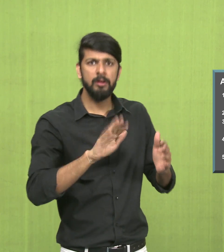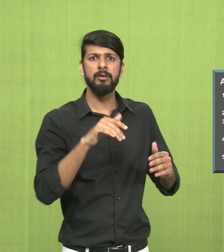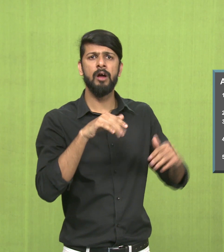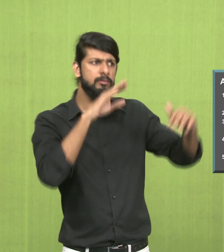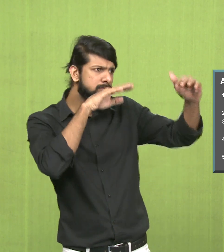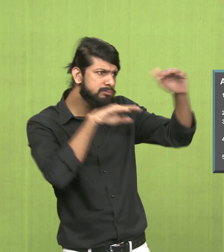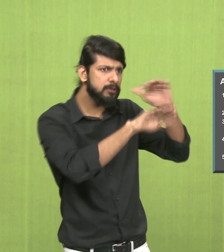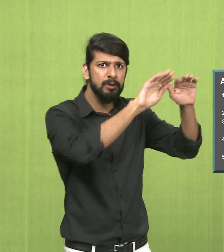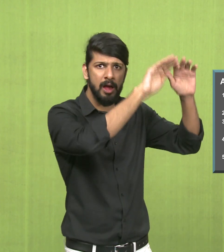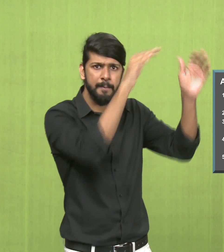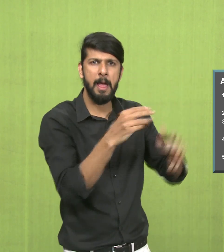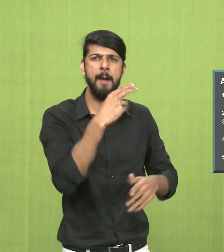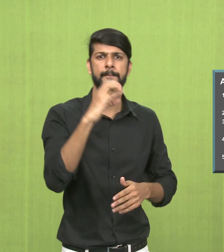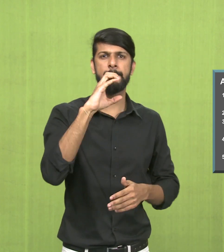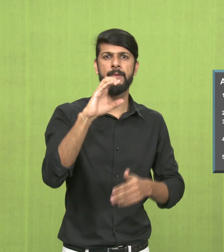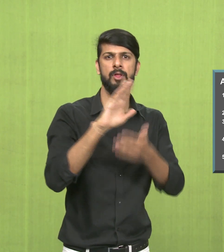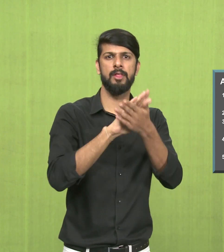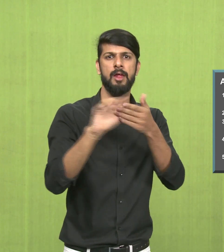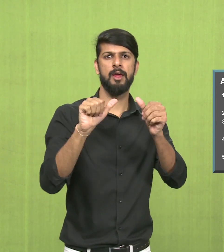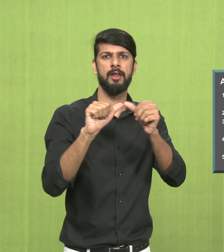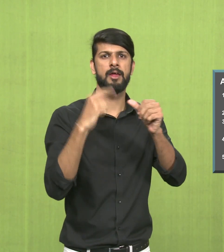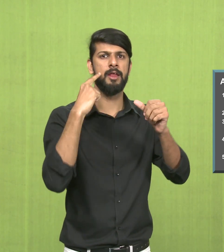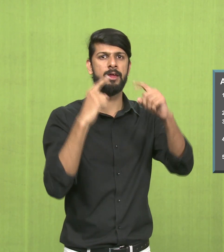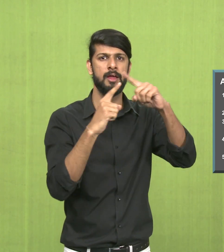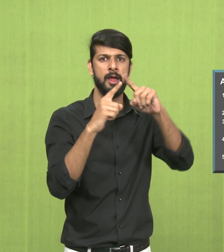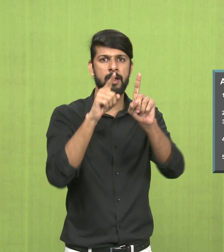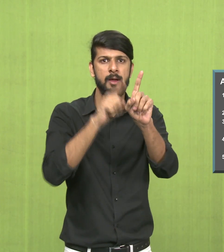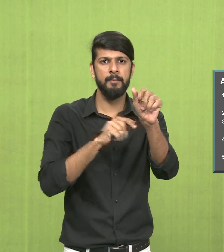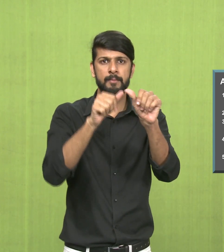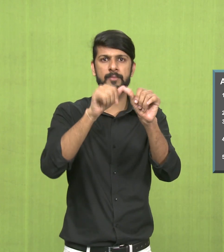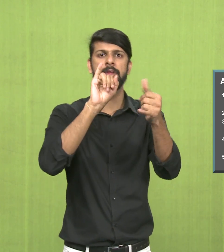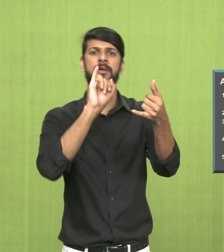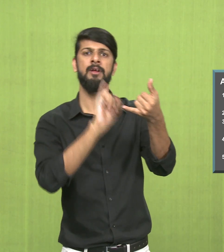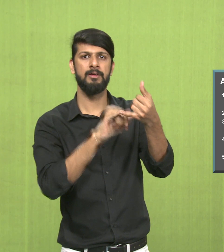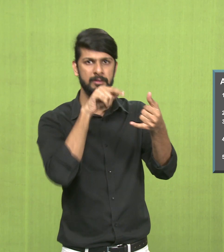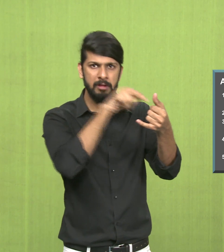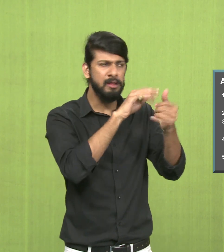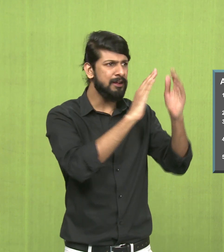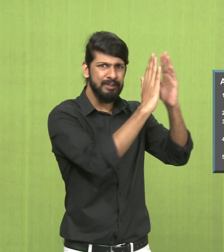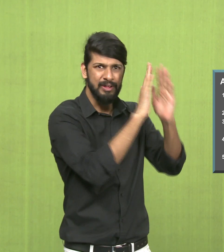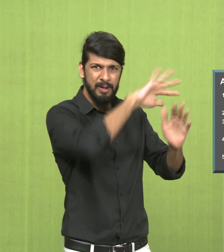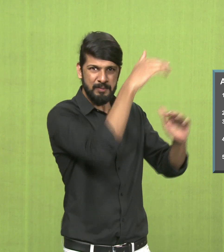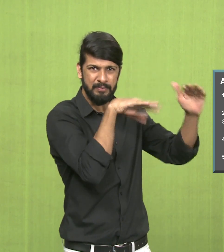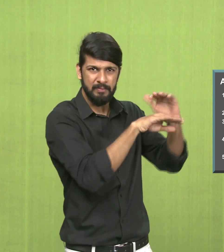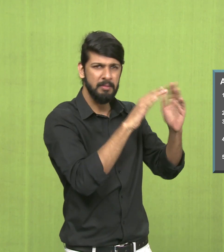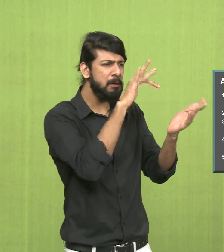Out of the 30 caves at the Ajanta cave complex, 5 of the caves